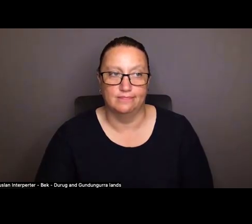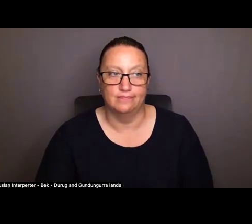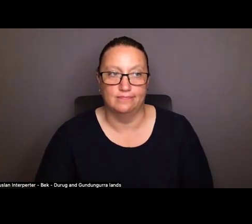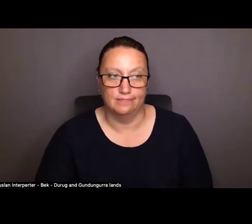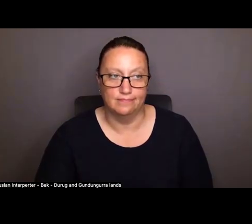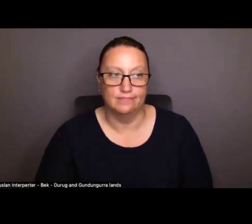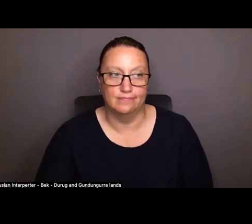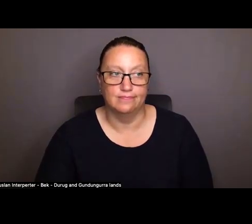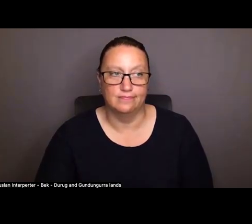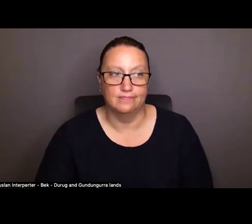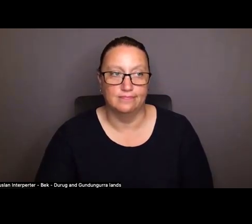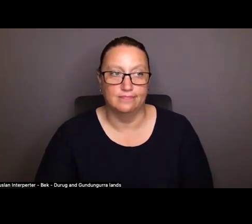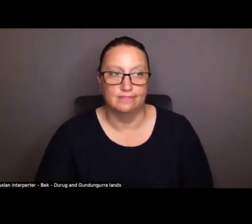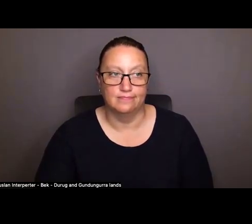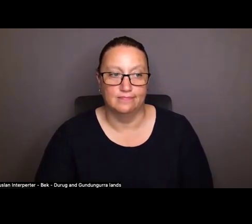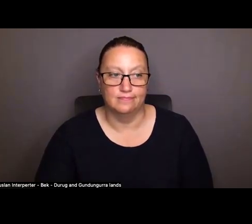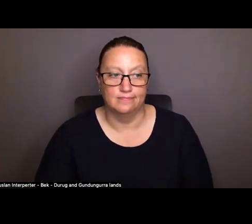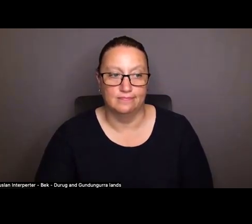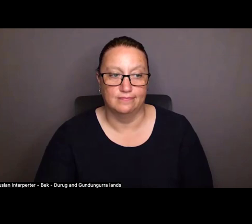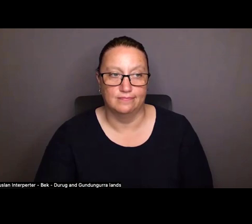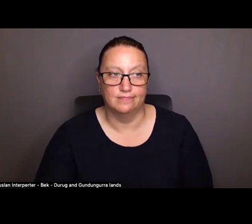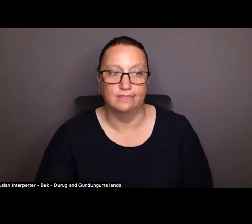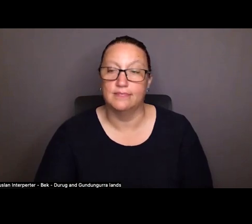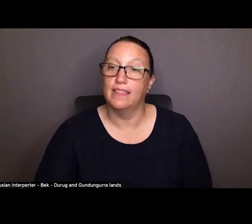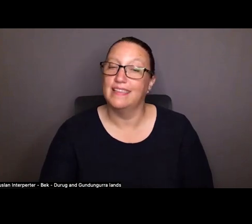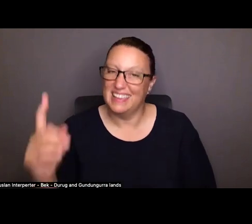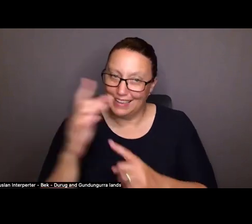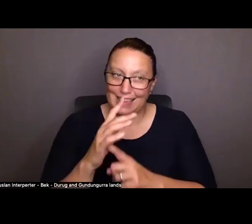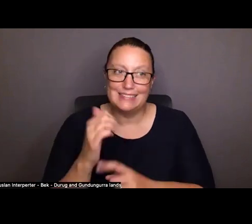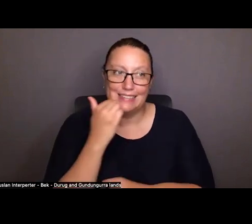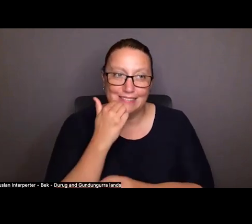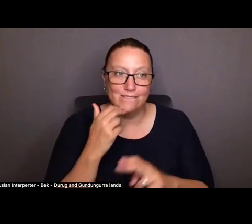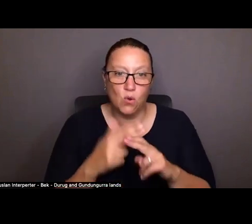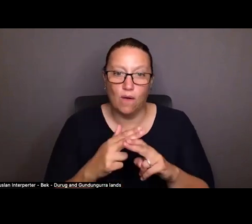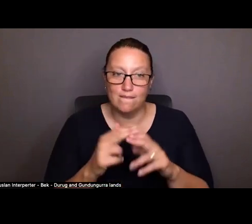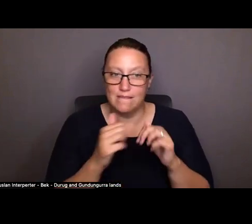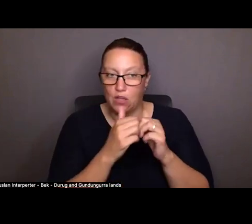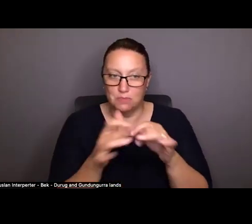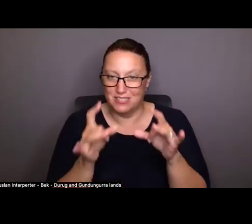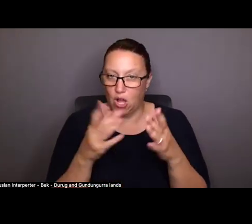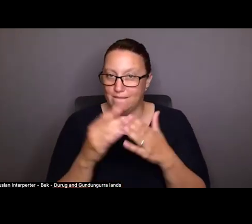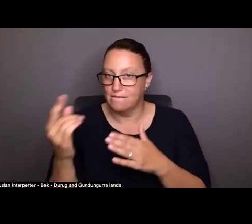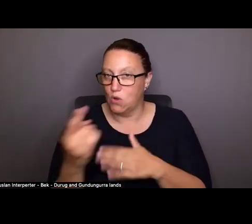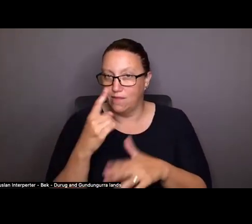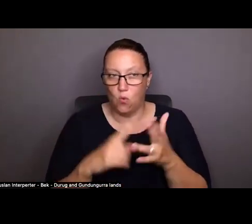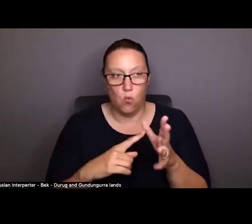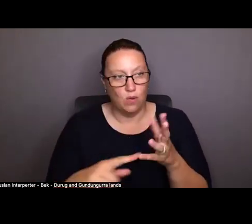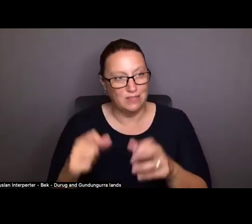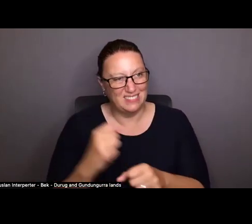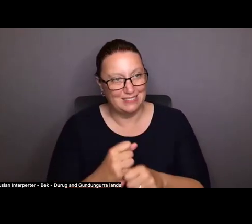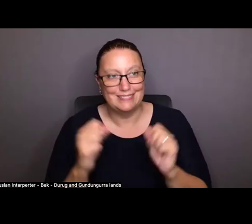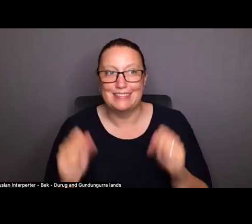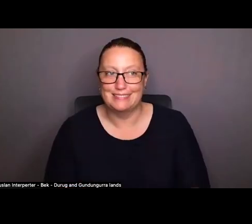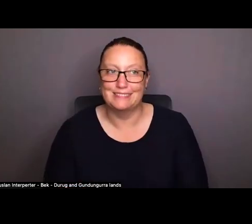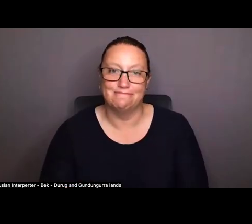And the next question here from Philip is the key dates, like fellowships begin from the 1st of August. Yes,